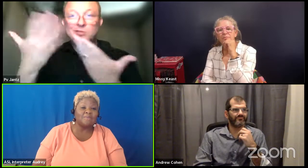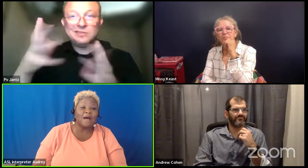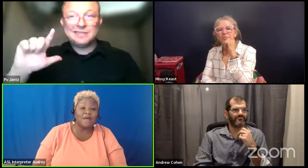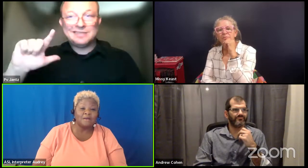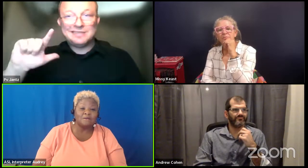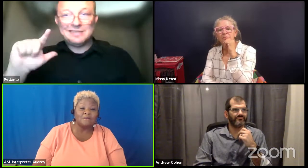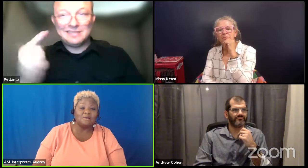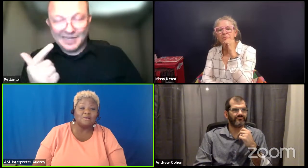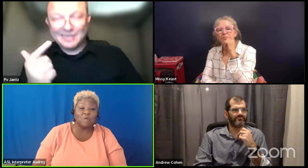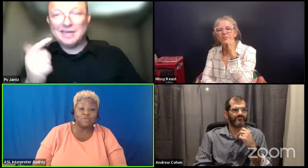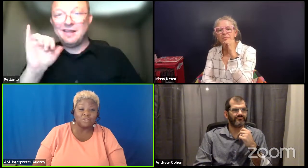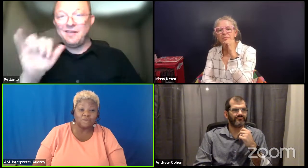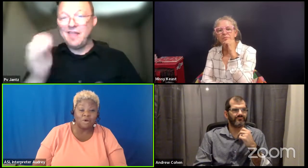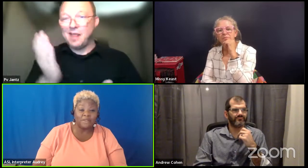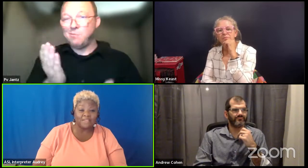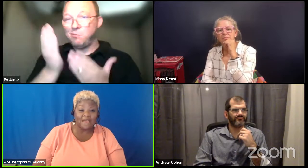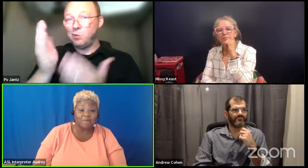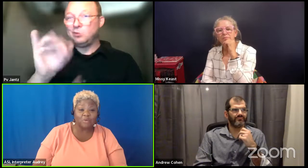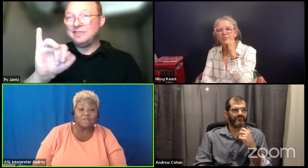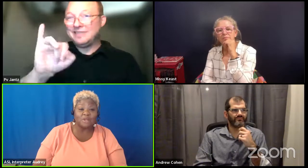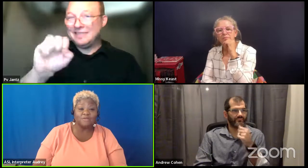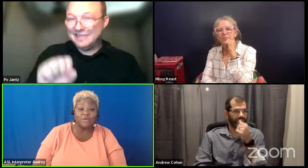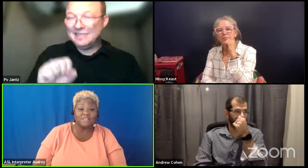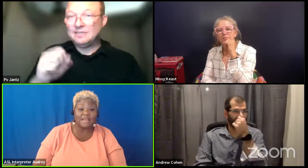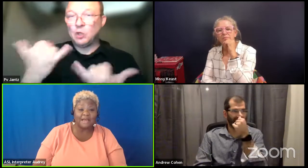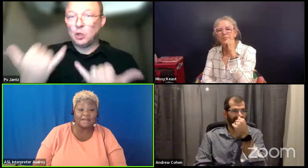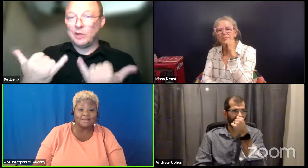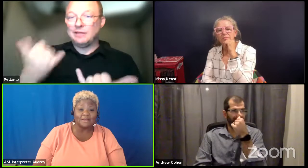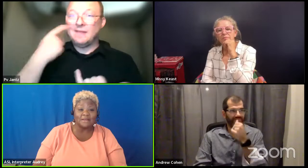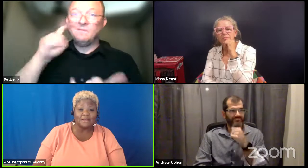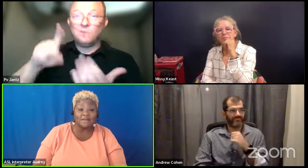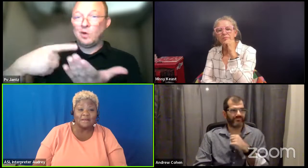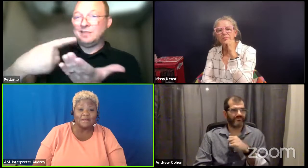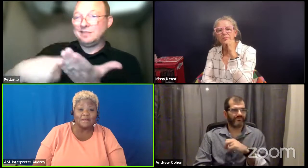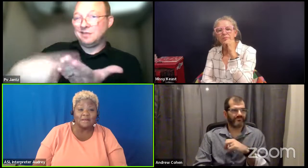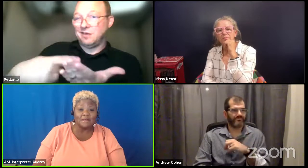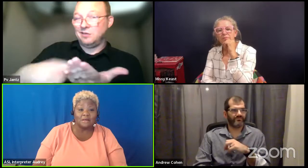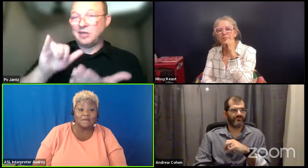keep that in mind. The motion is on the table. We're looking for a second